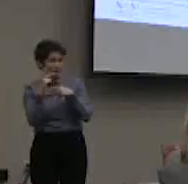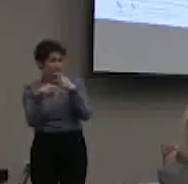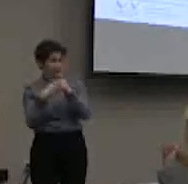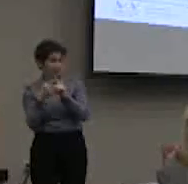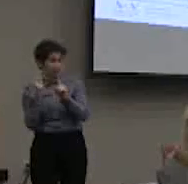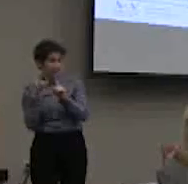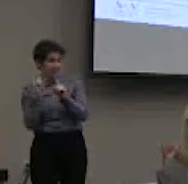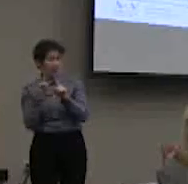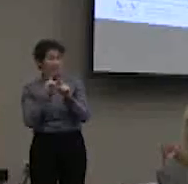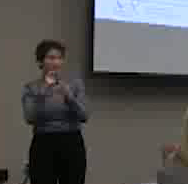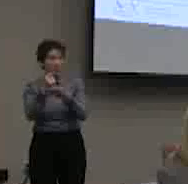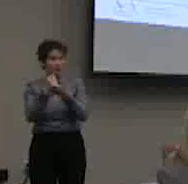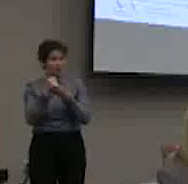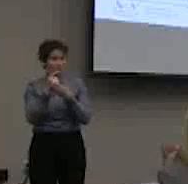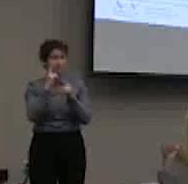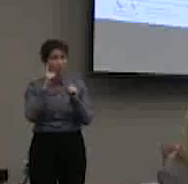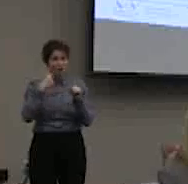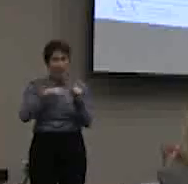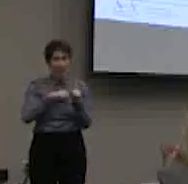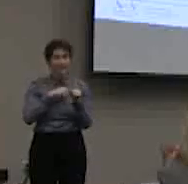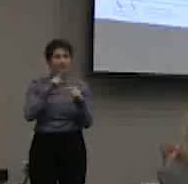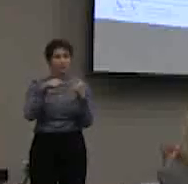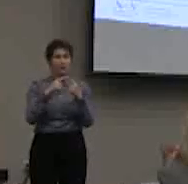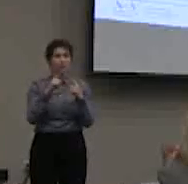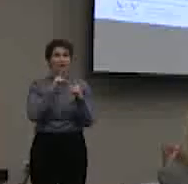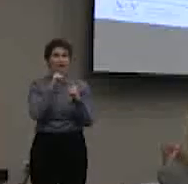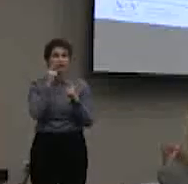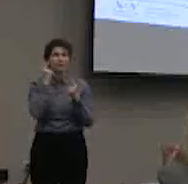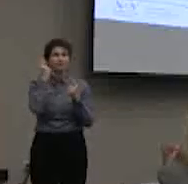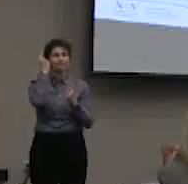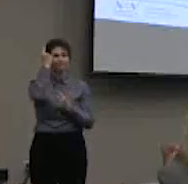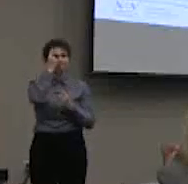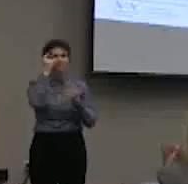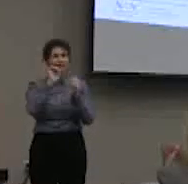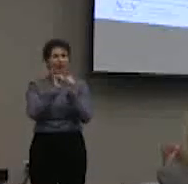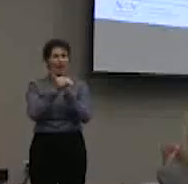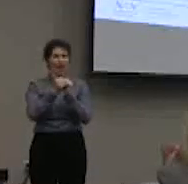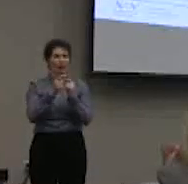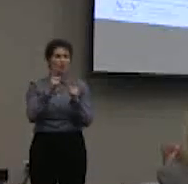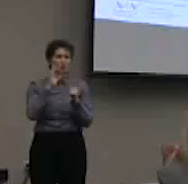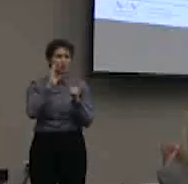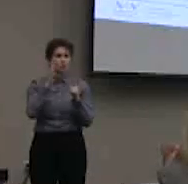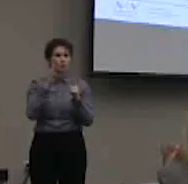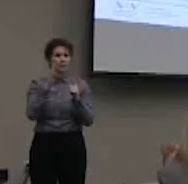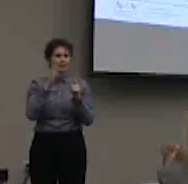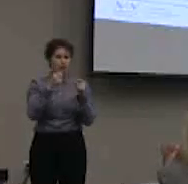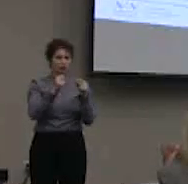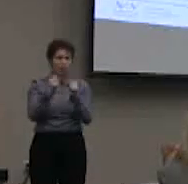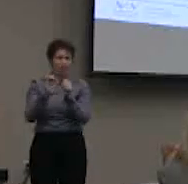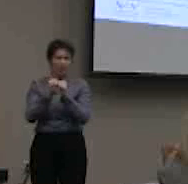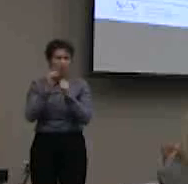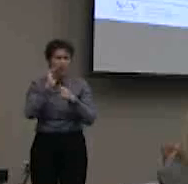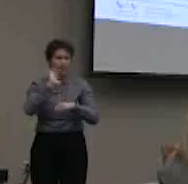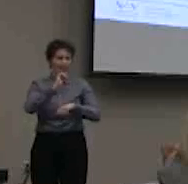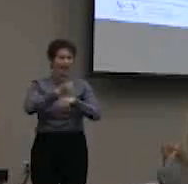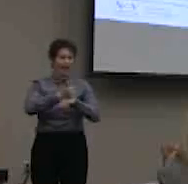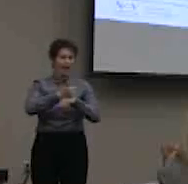you actually think about how you're going to strategically lay out what the work